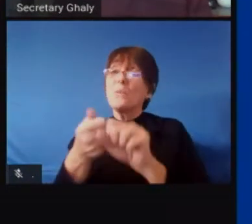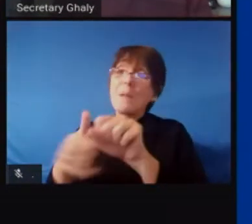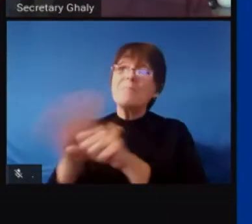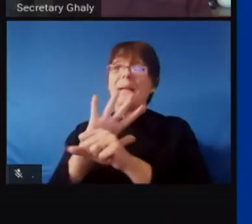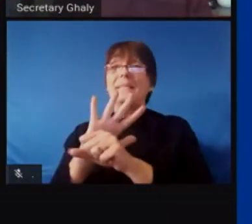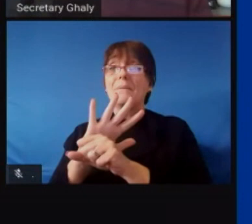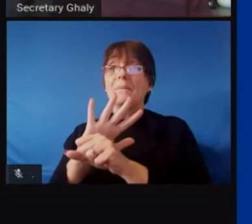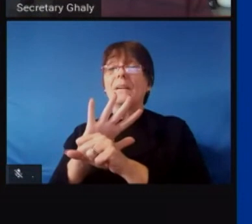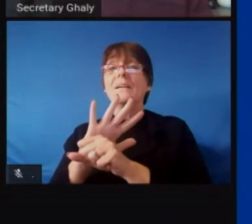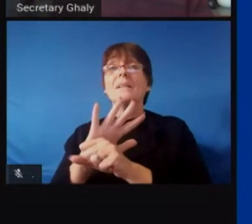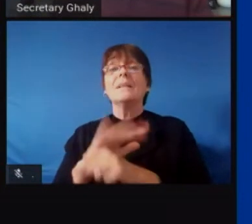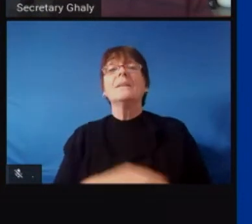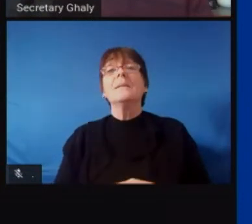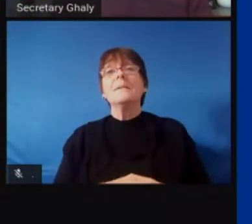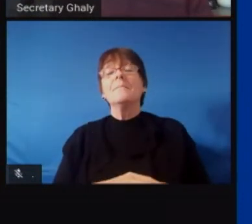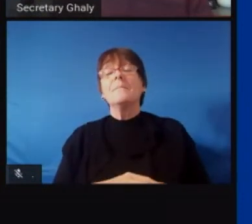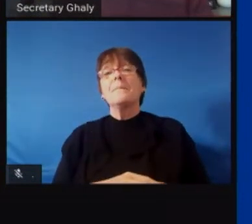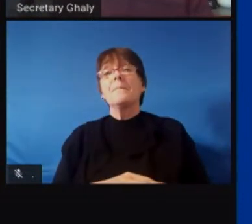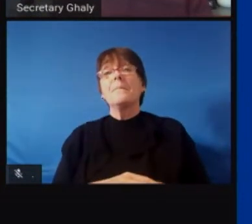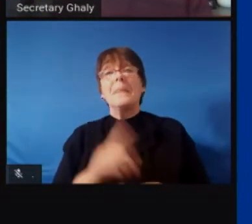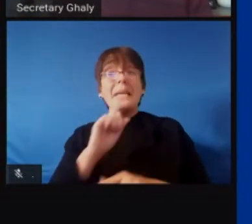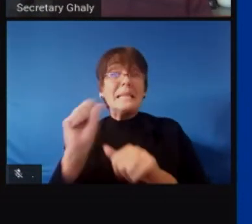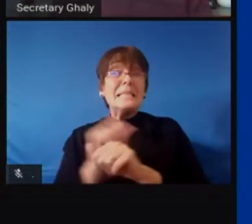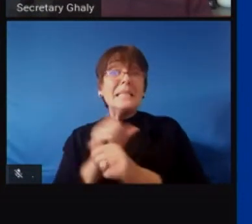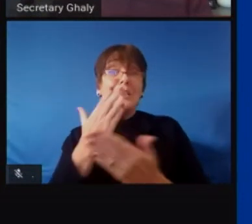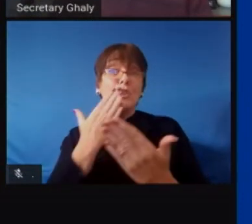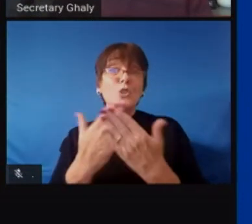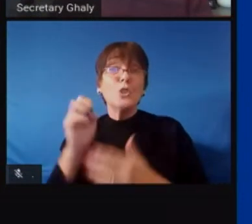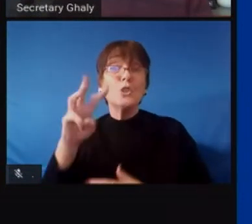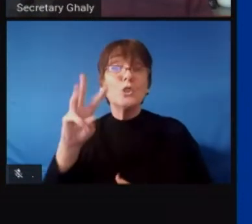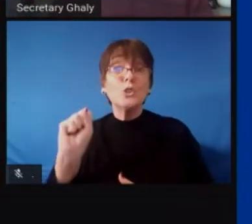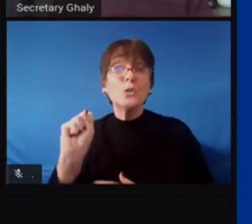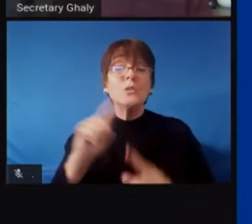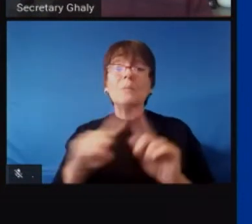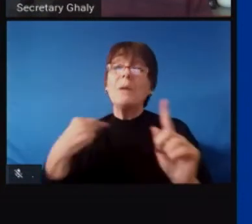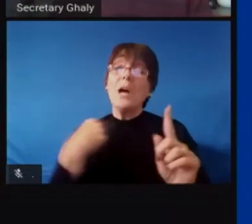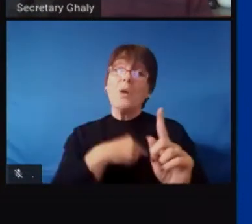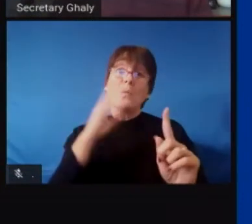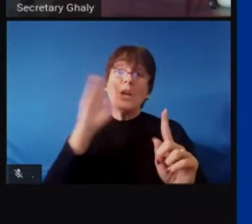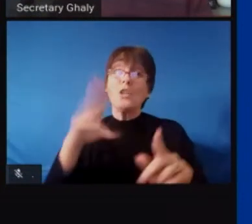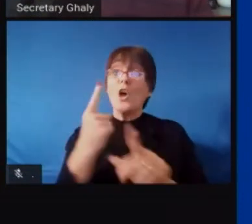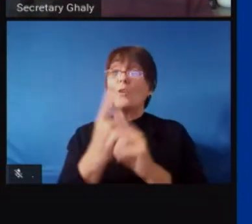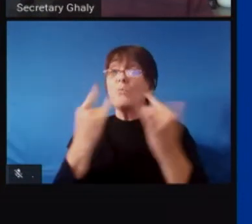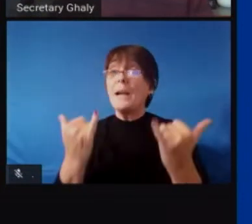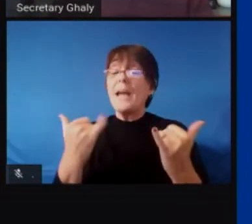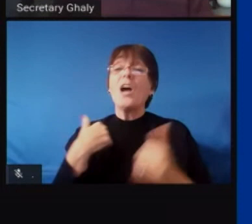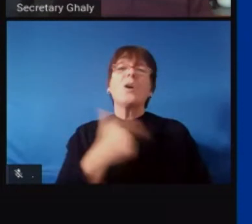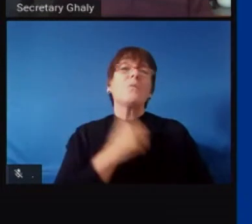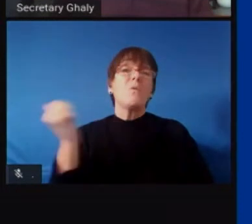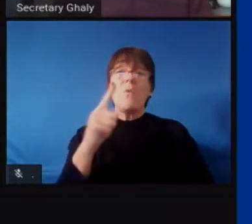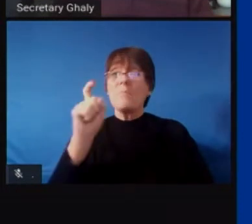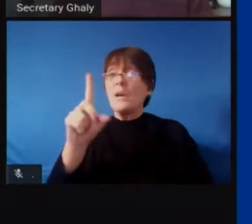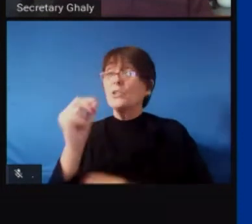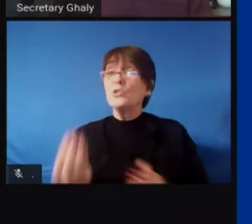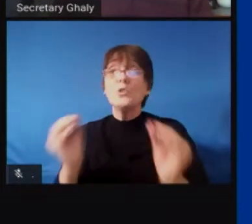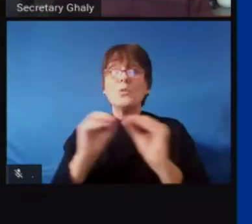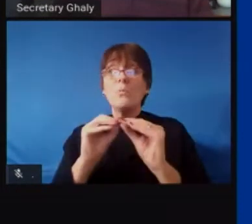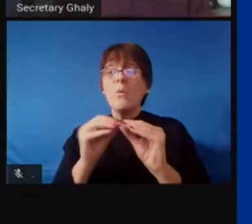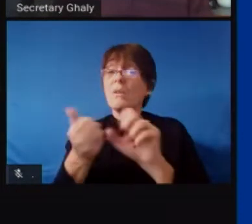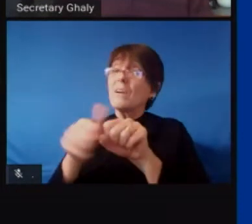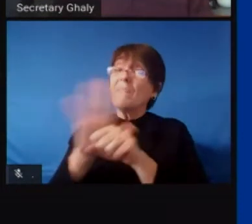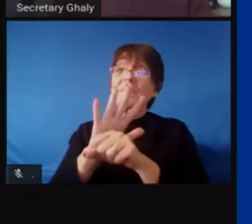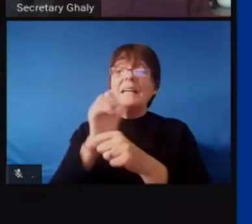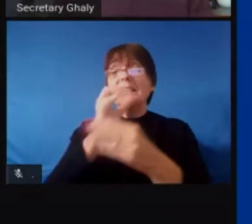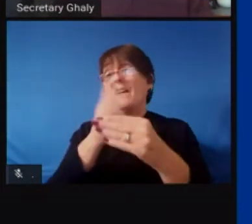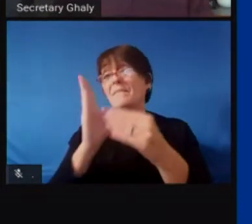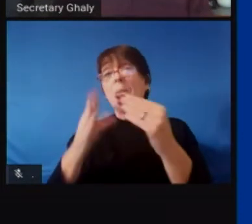is indeed good news. But we know right now we must do more. The virus is not over just because